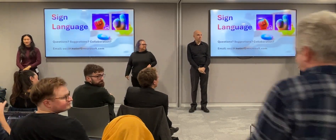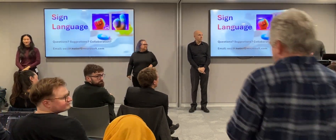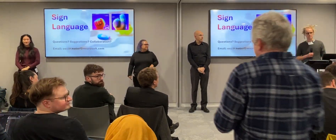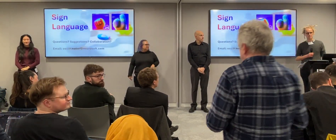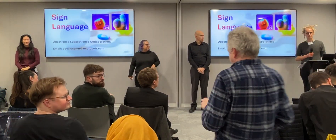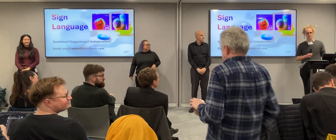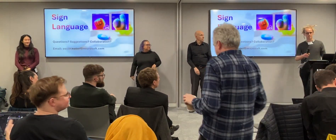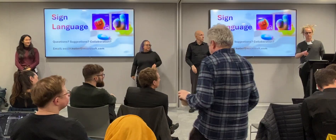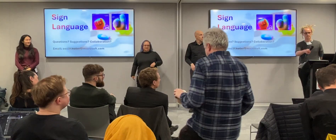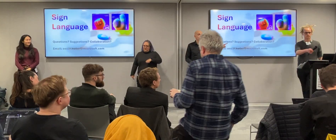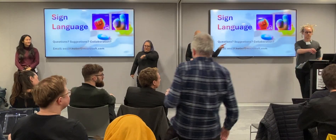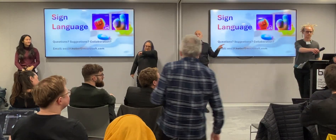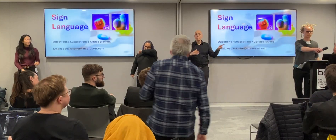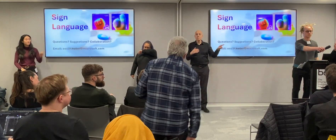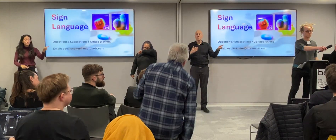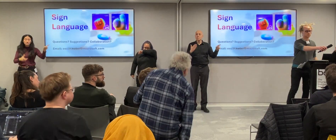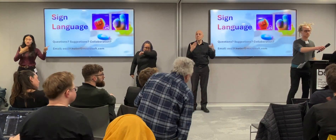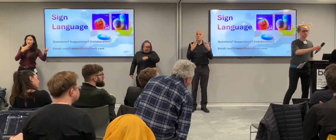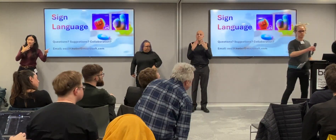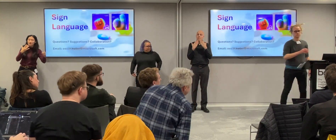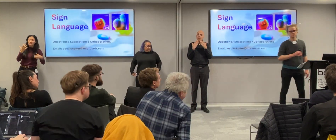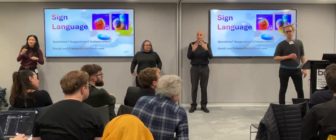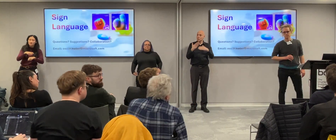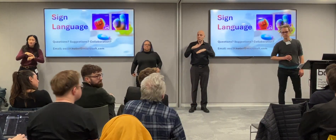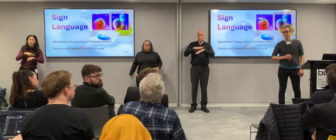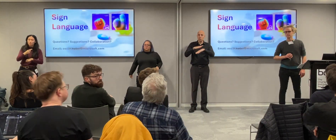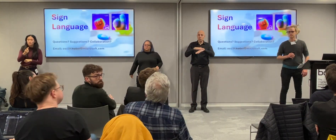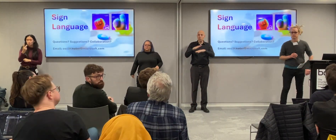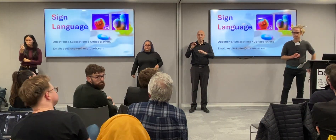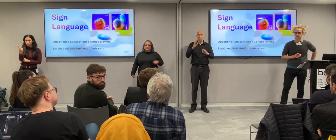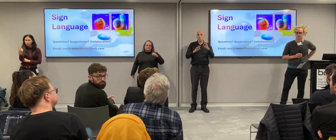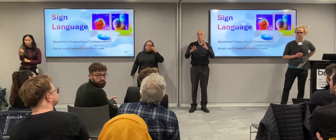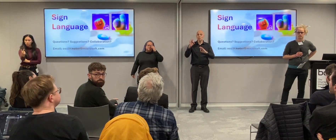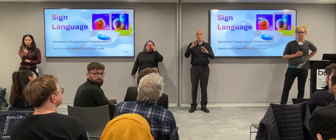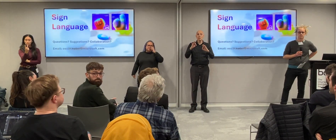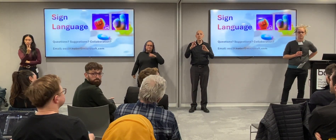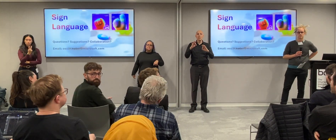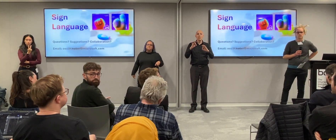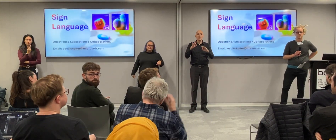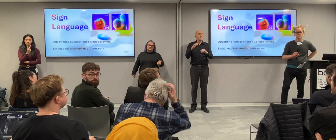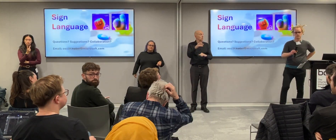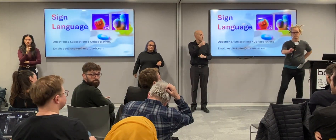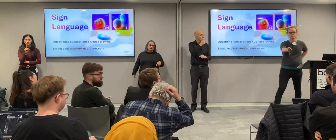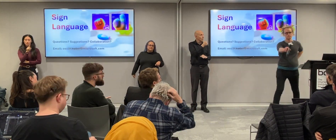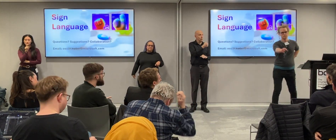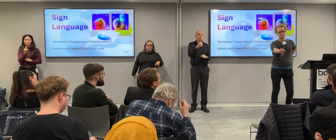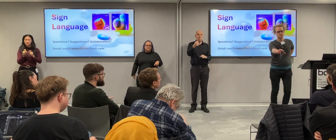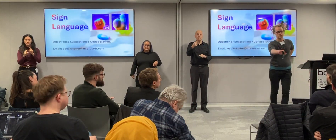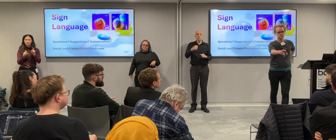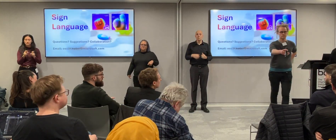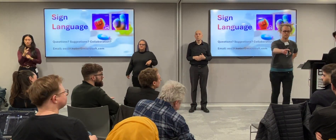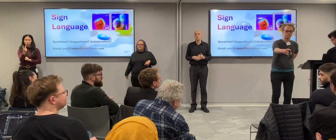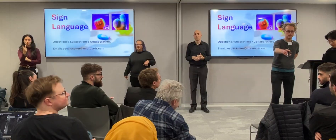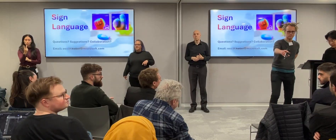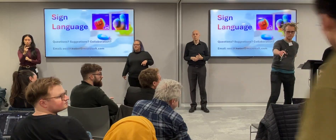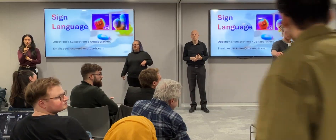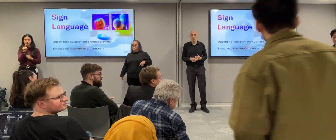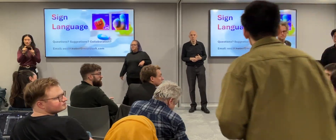Thank you for the presentation. We can have two. Can we bring the microphone over? Sorry.